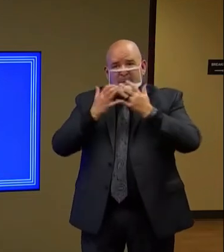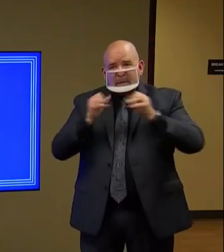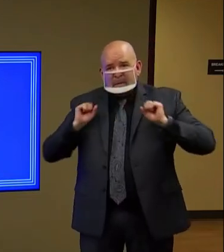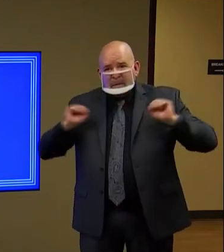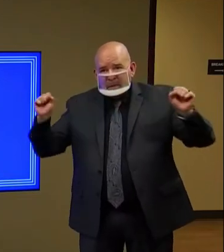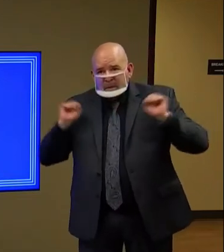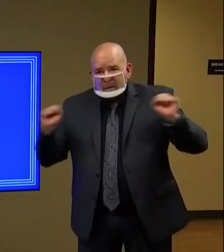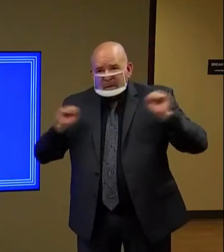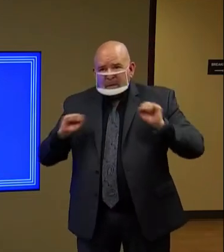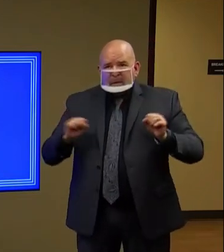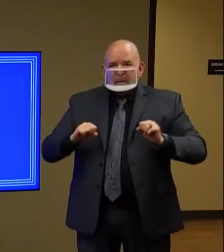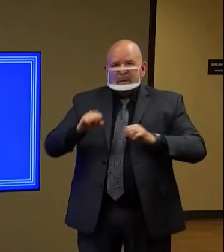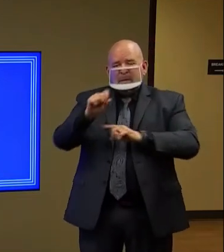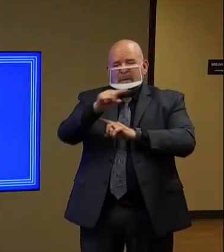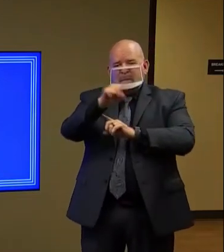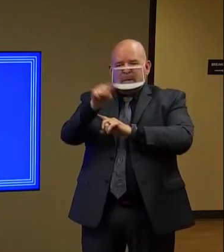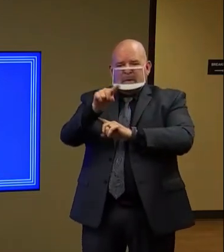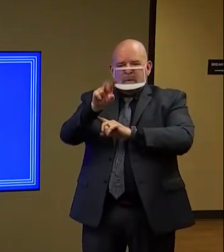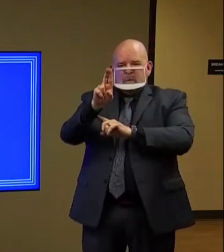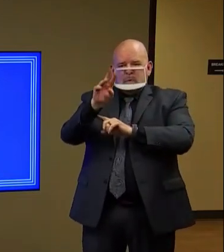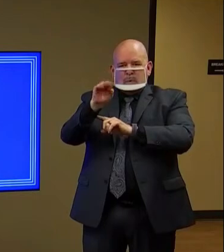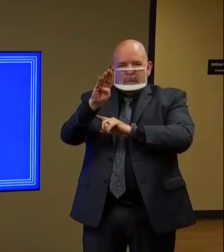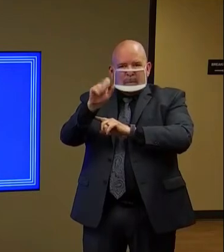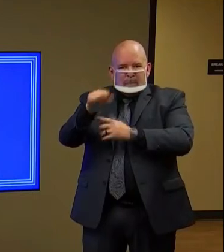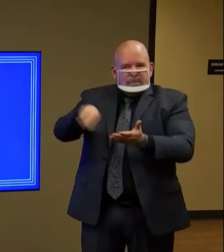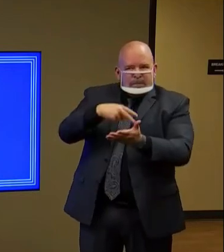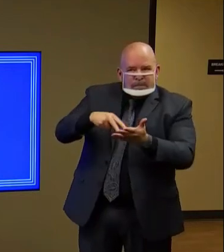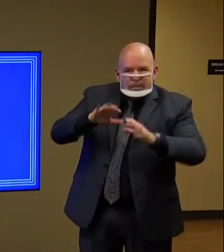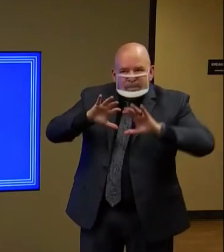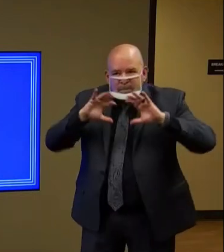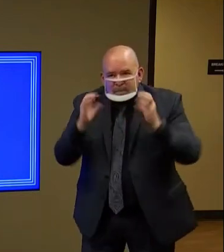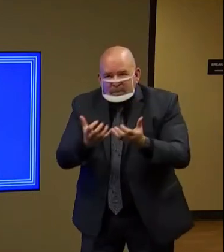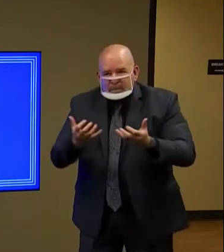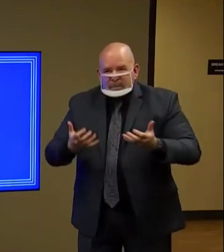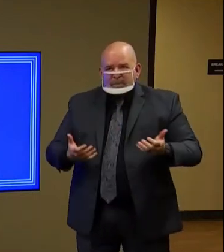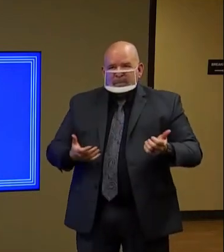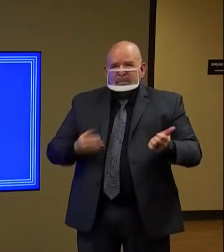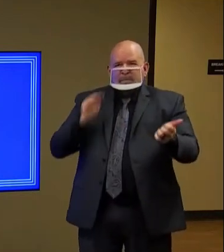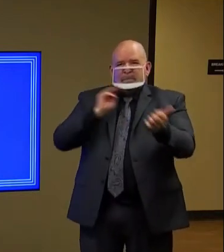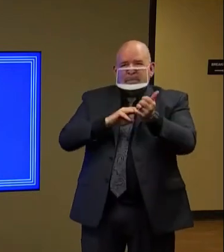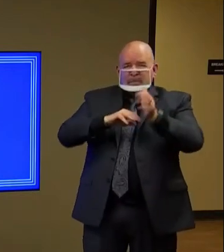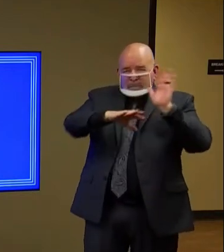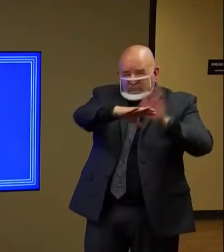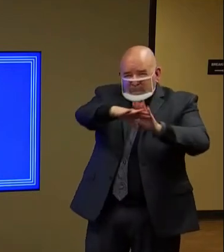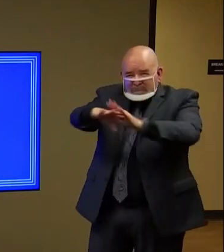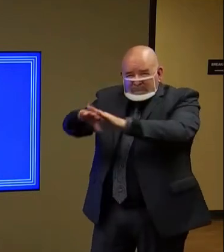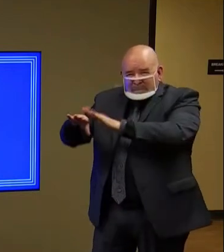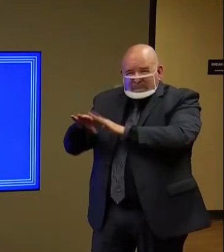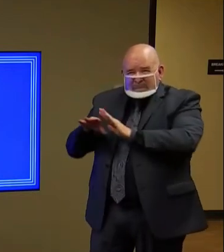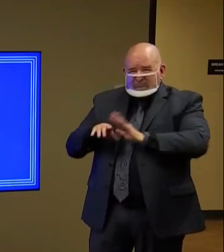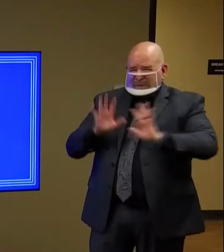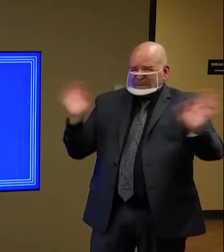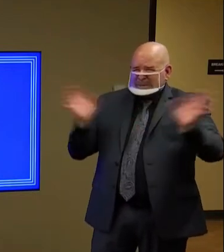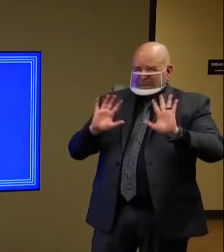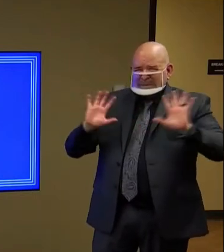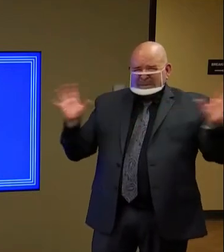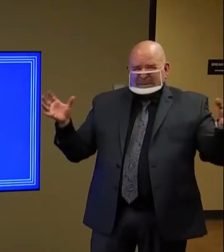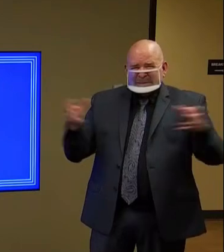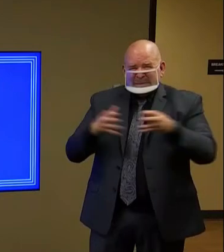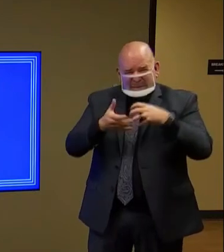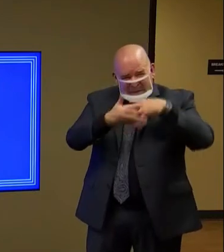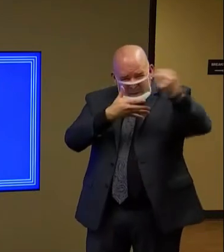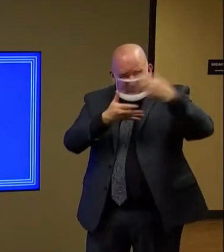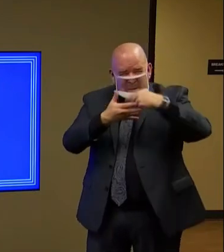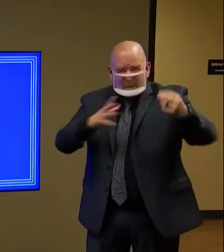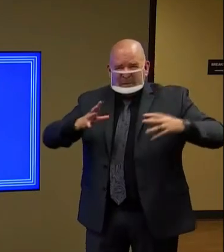I think I'll go ahead and take that doctor advice that's out there to work out outdoors. That'll help. Or they